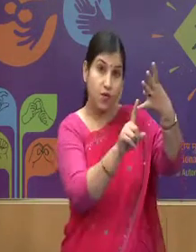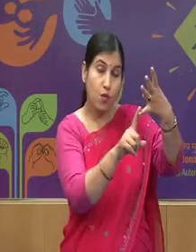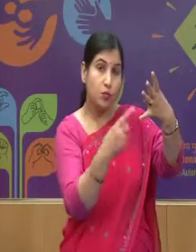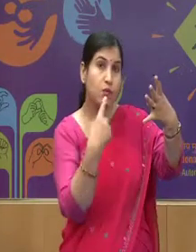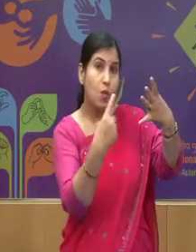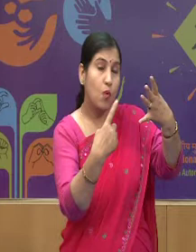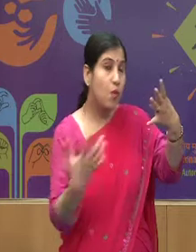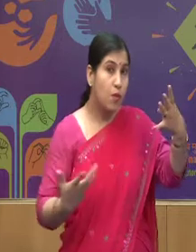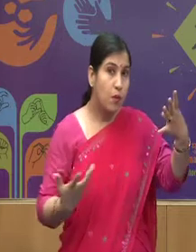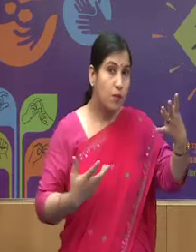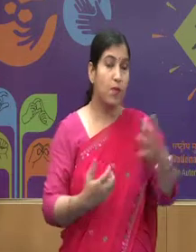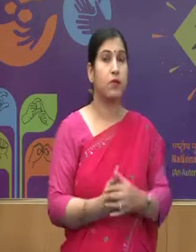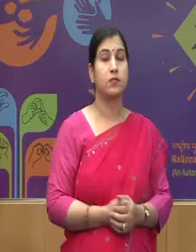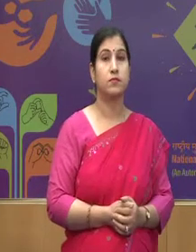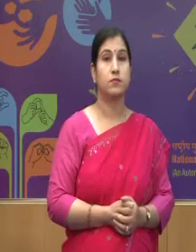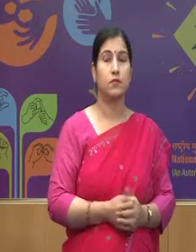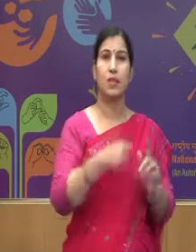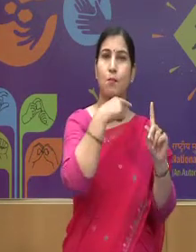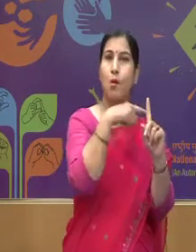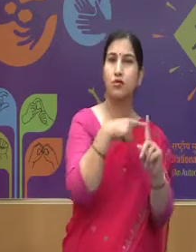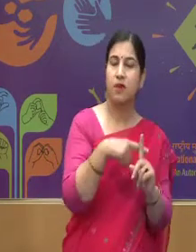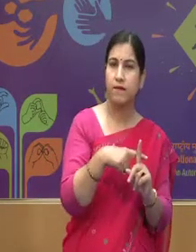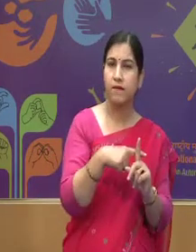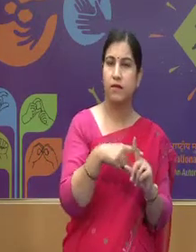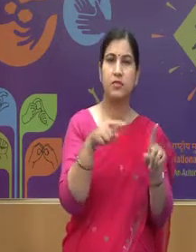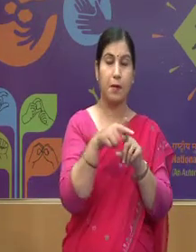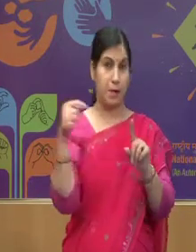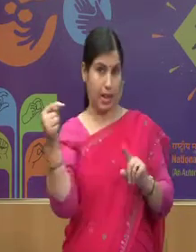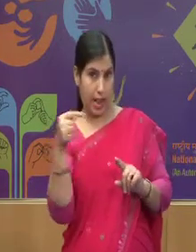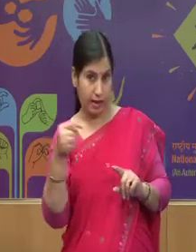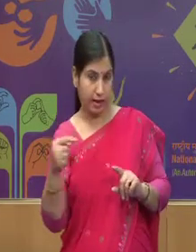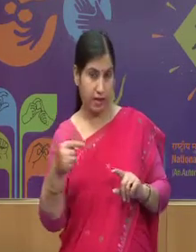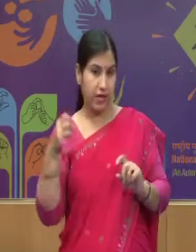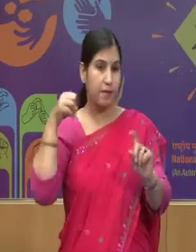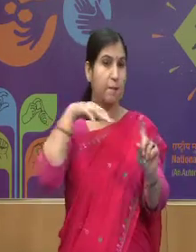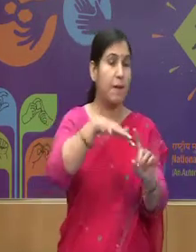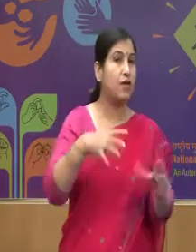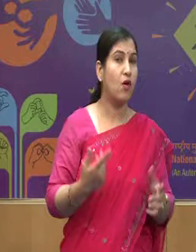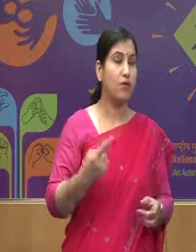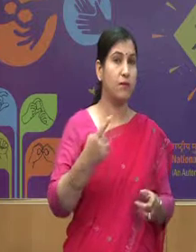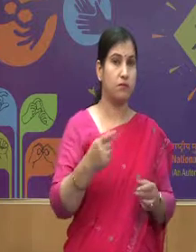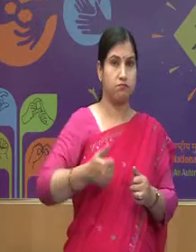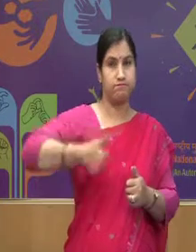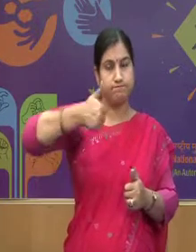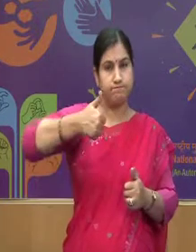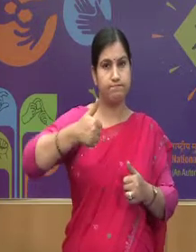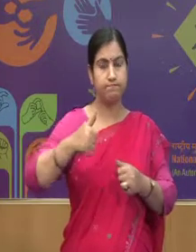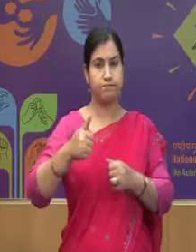Fourth, we discussed about the positive and negative impact of imperialism and